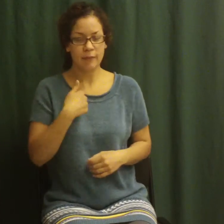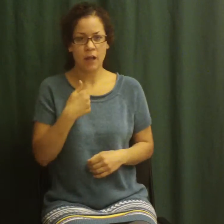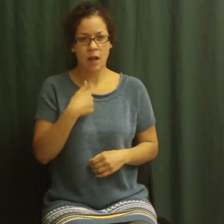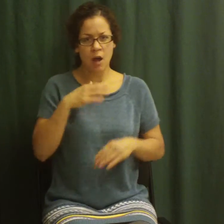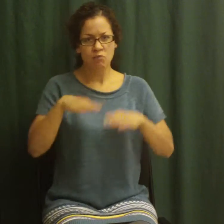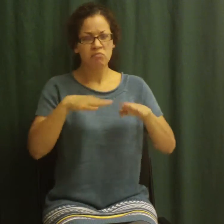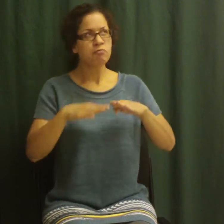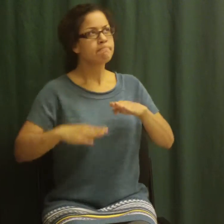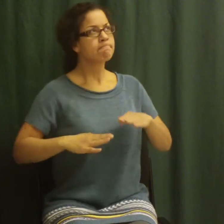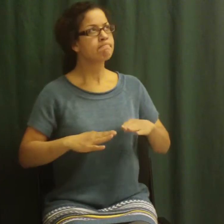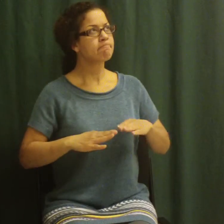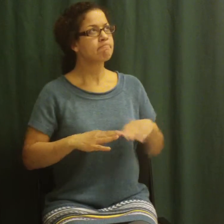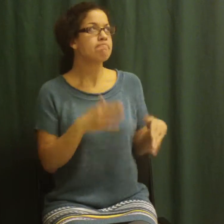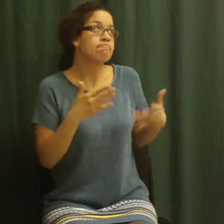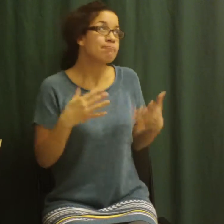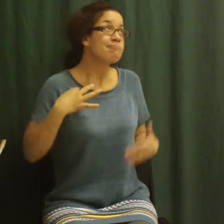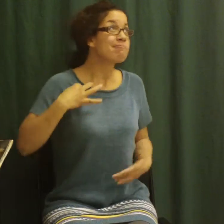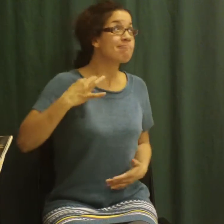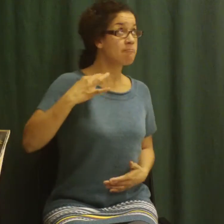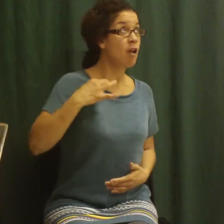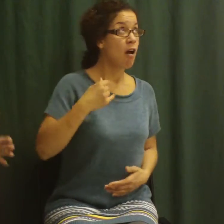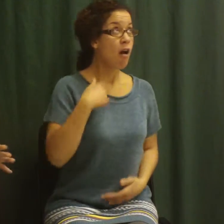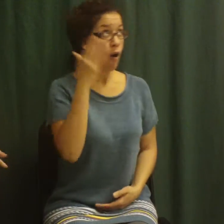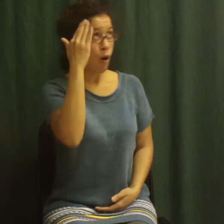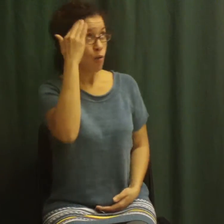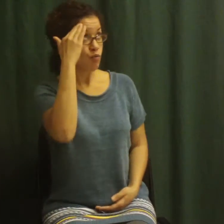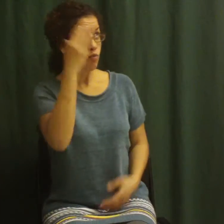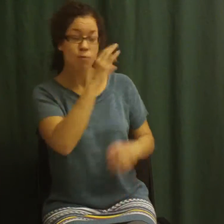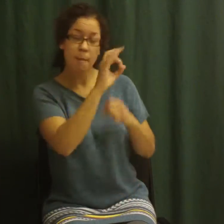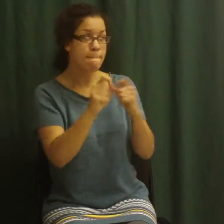"I think I know the perfect digging spots."